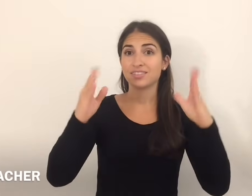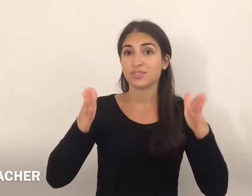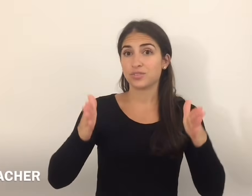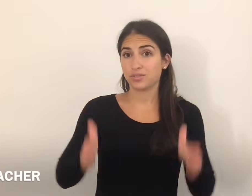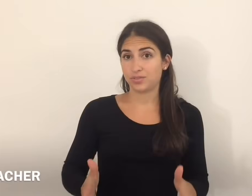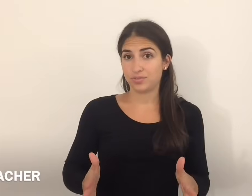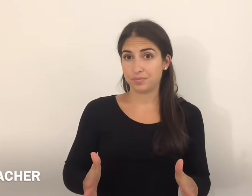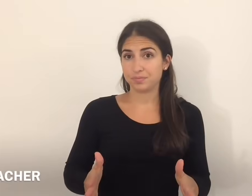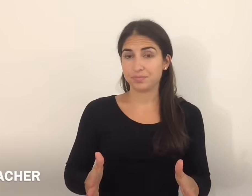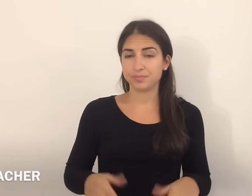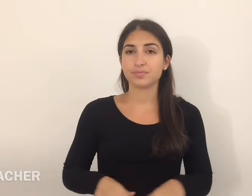Teacher.